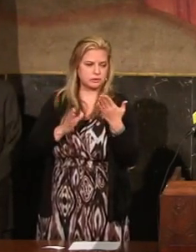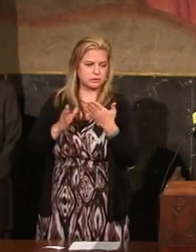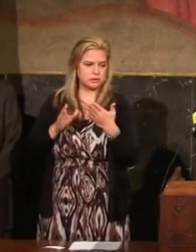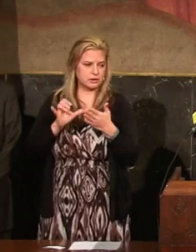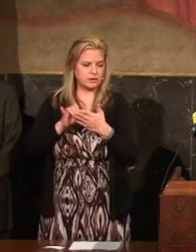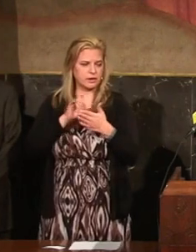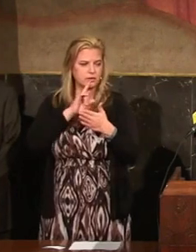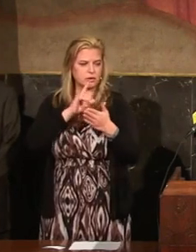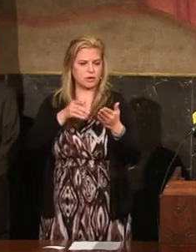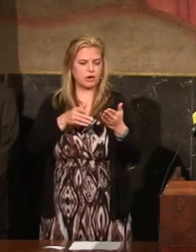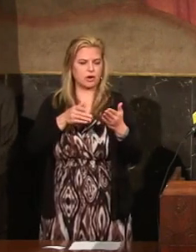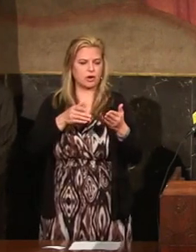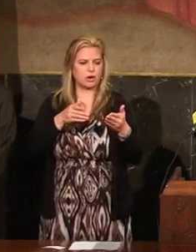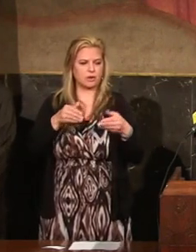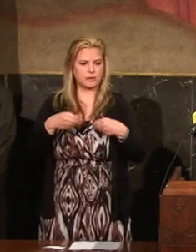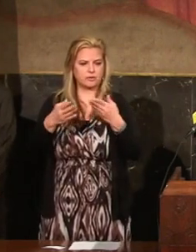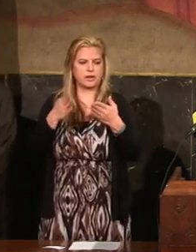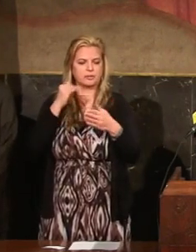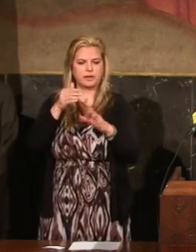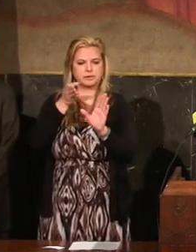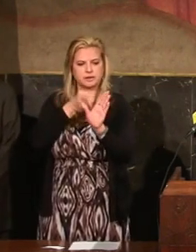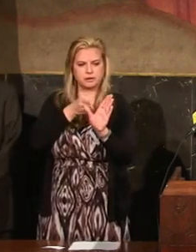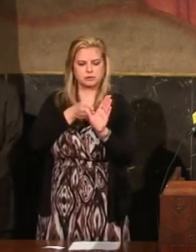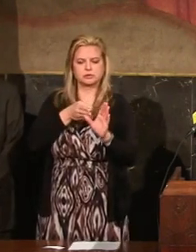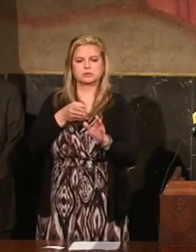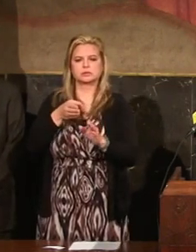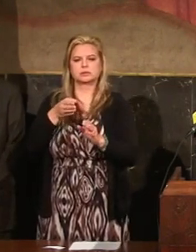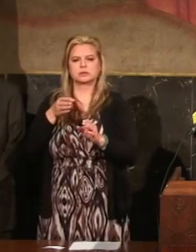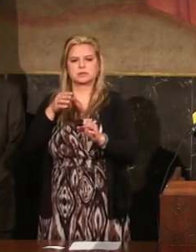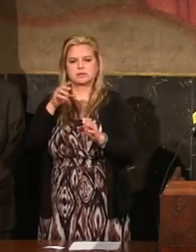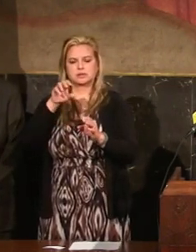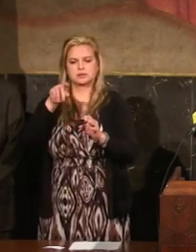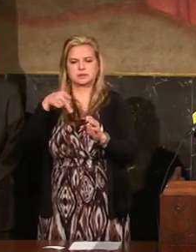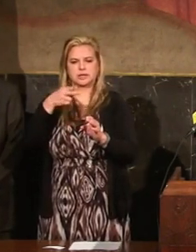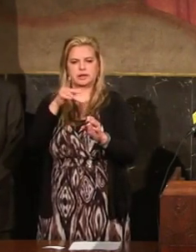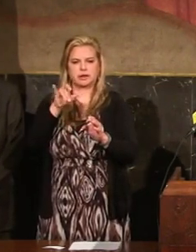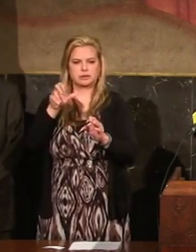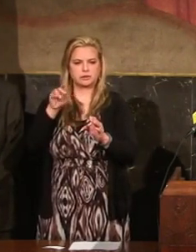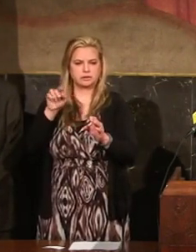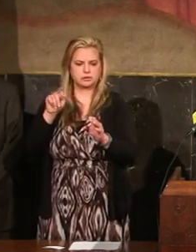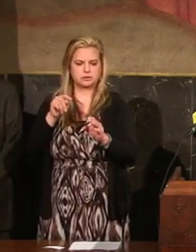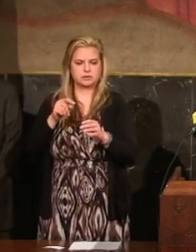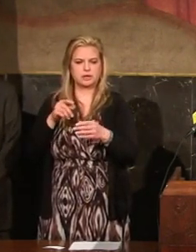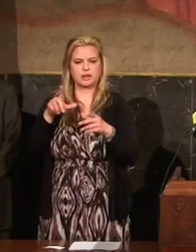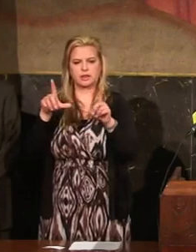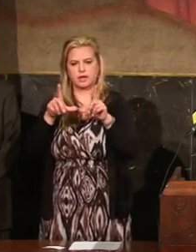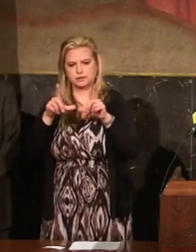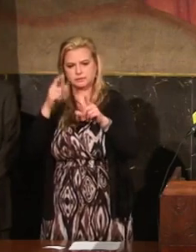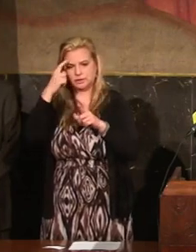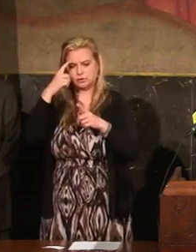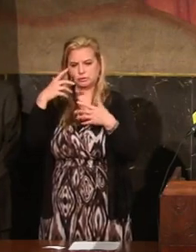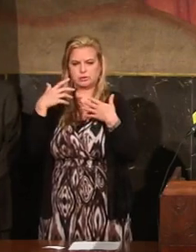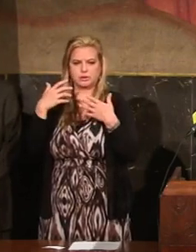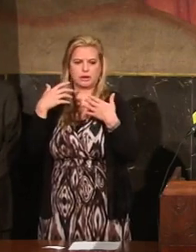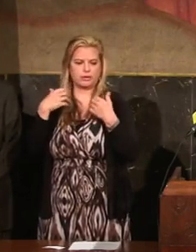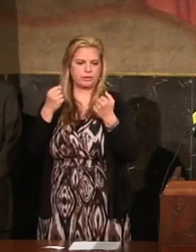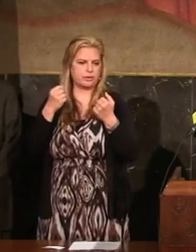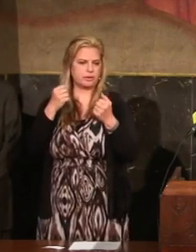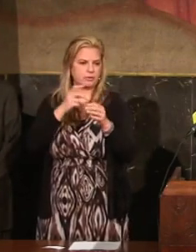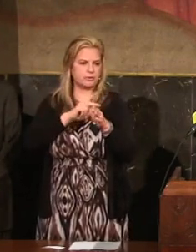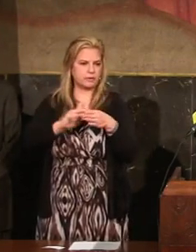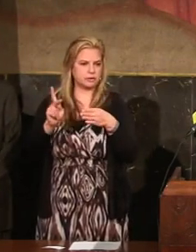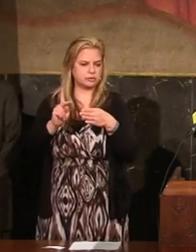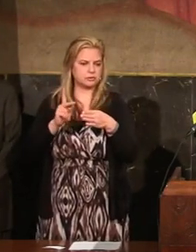that are delivered by a psychologist, psychiatrist, licensed mental health professional,